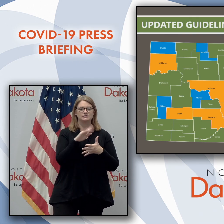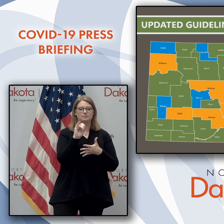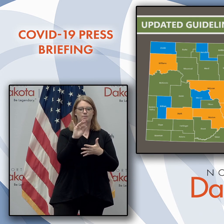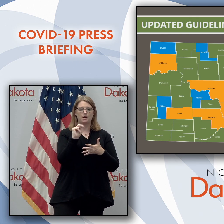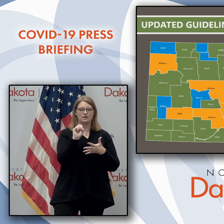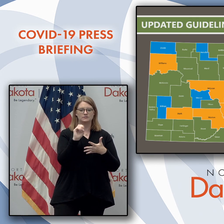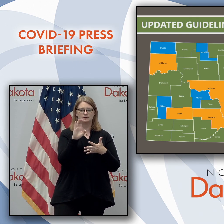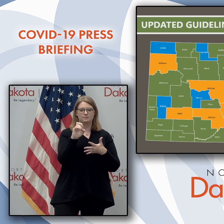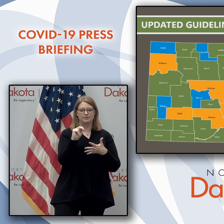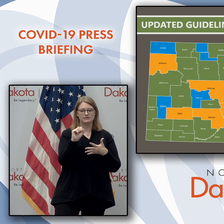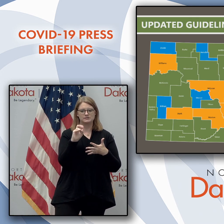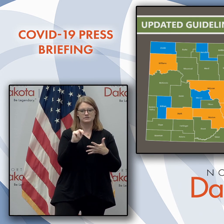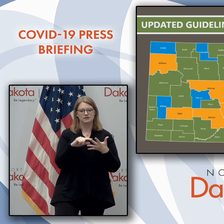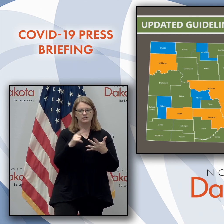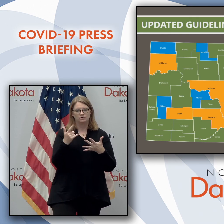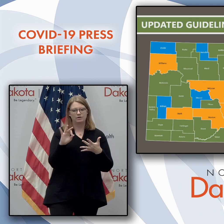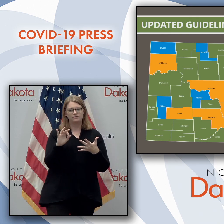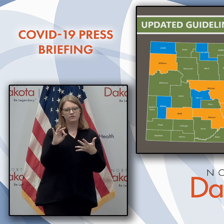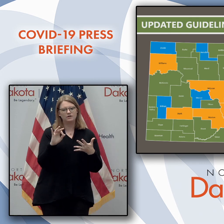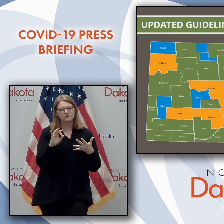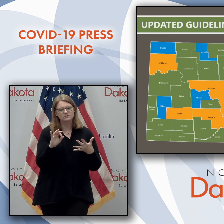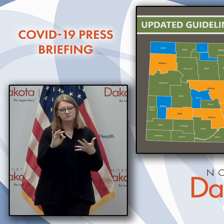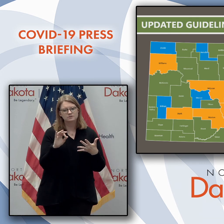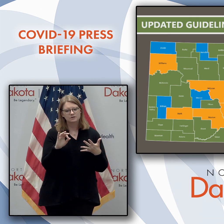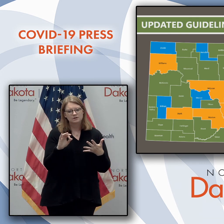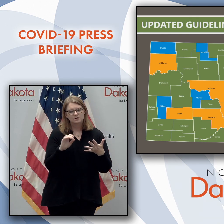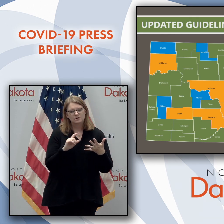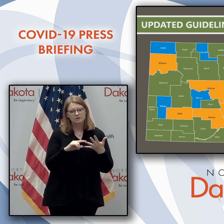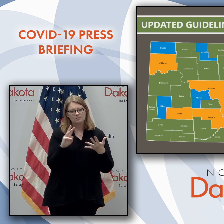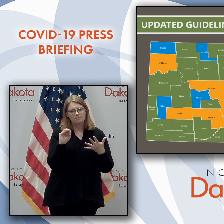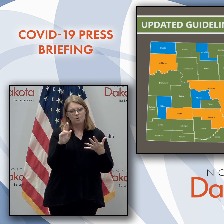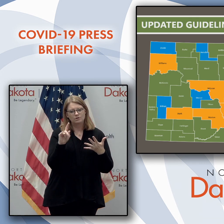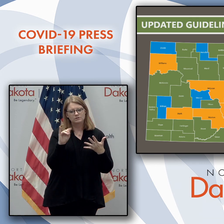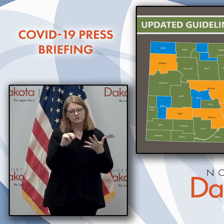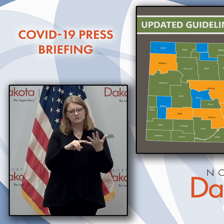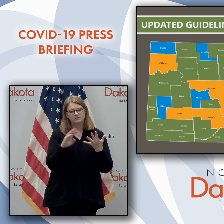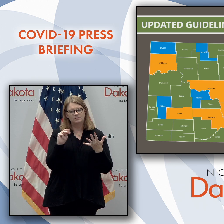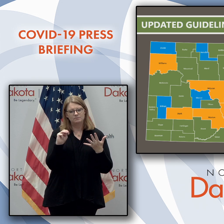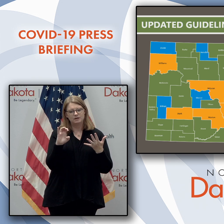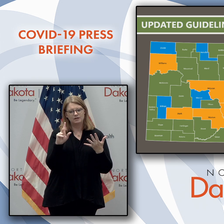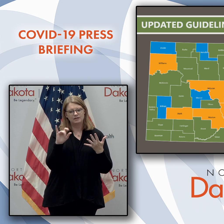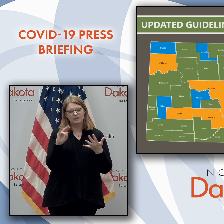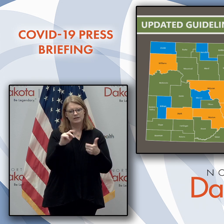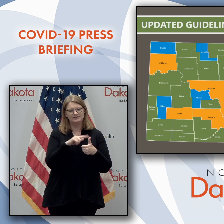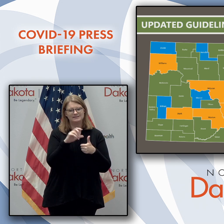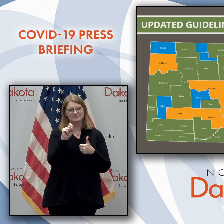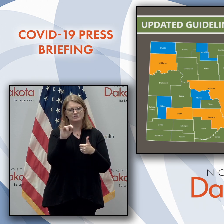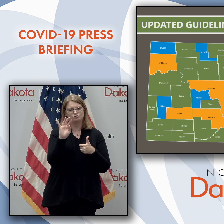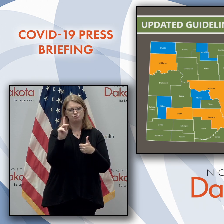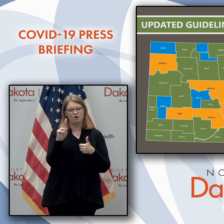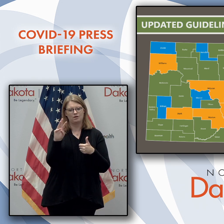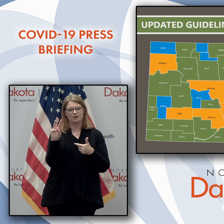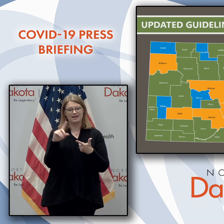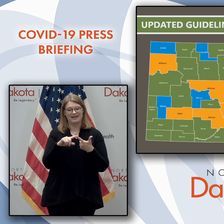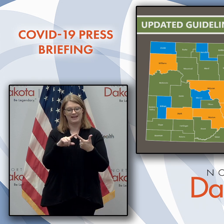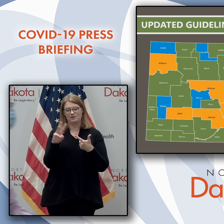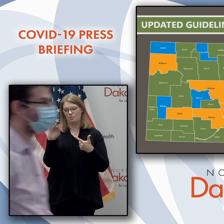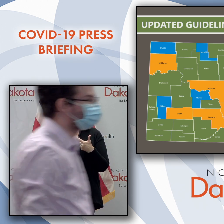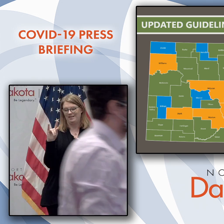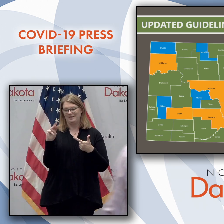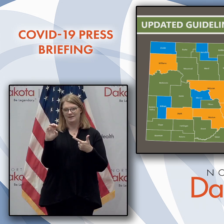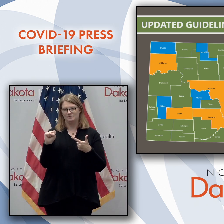Benson, Burley, Grand Forks, McLean, Morton, Stark, and Williams. These counties account currently